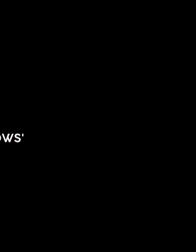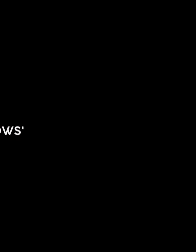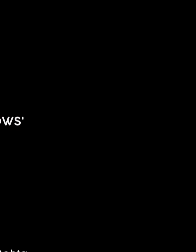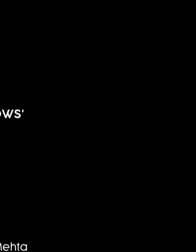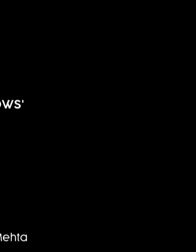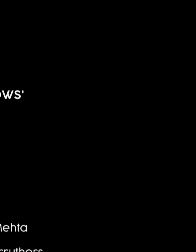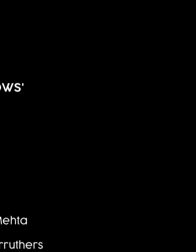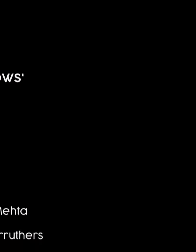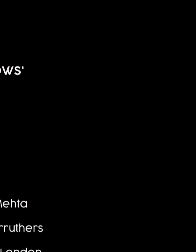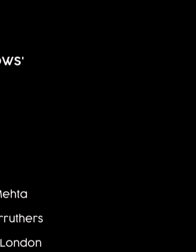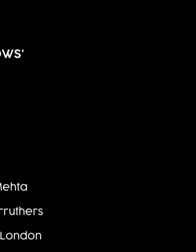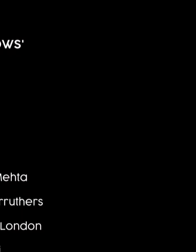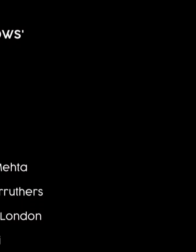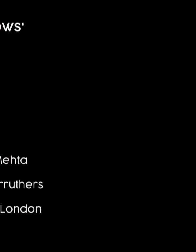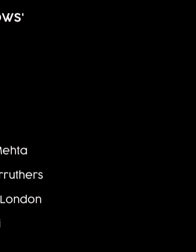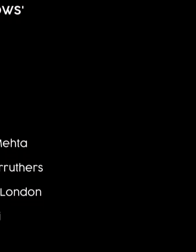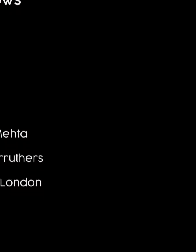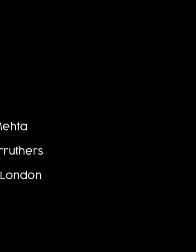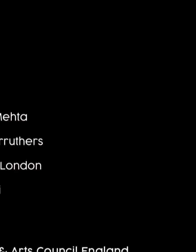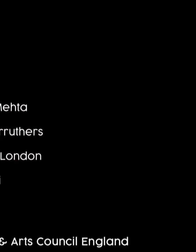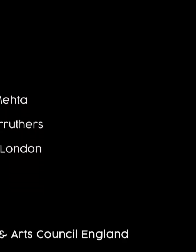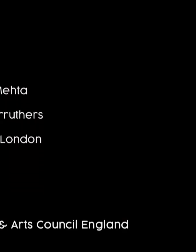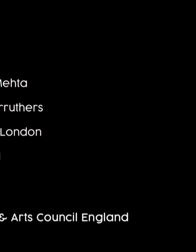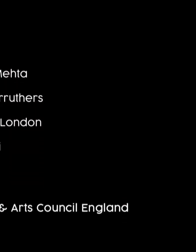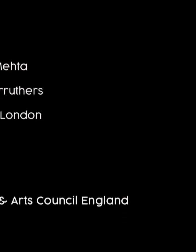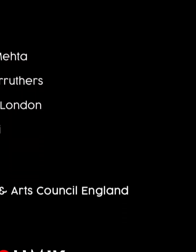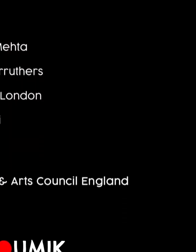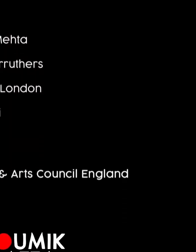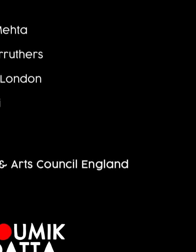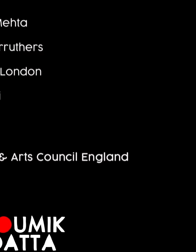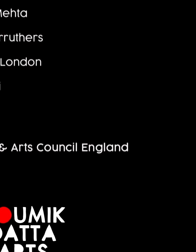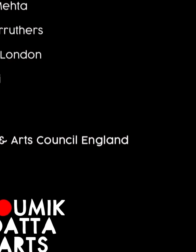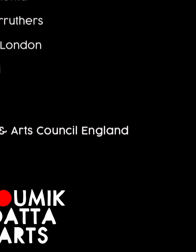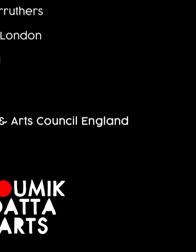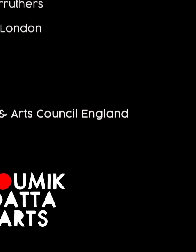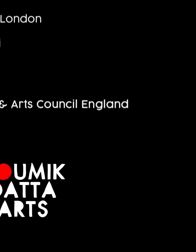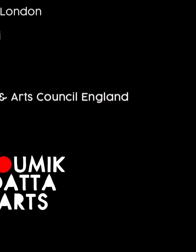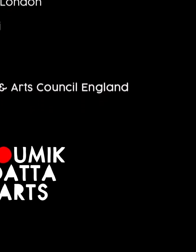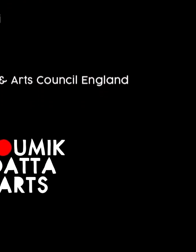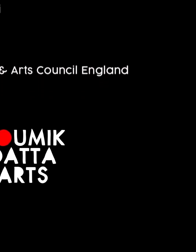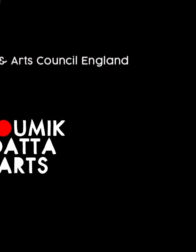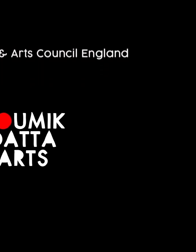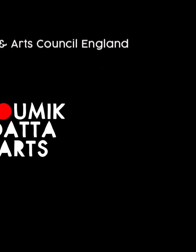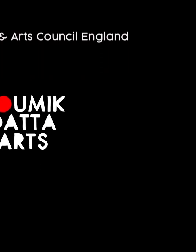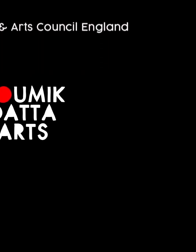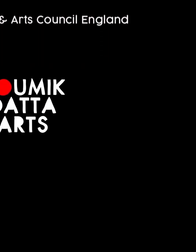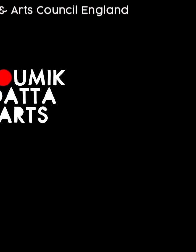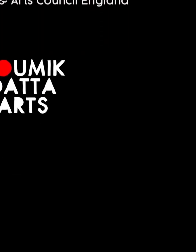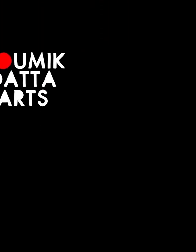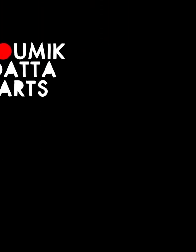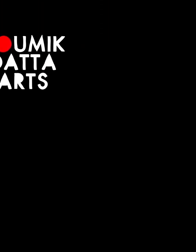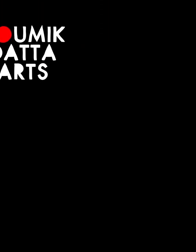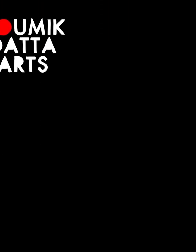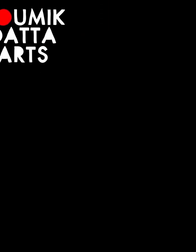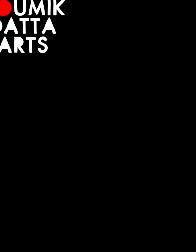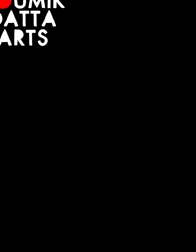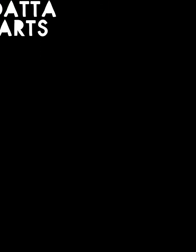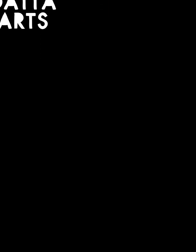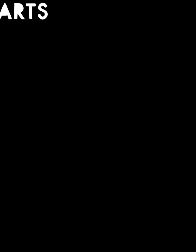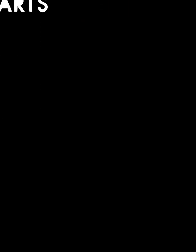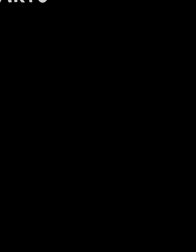and find joy in little moments, and be in a state of constant creative exploration